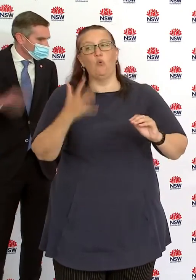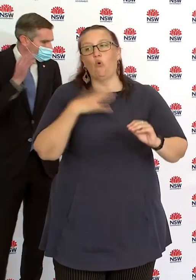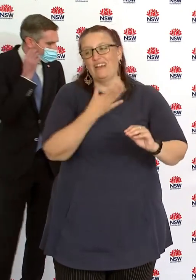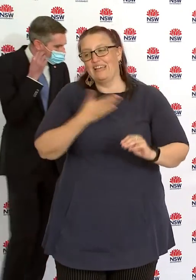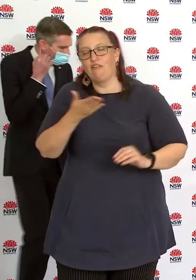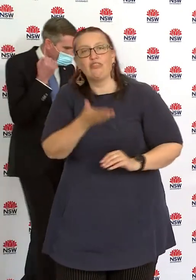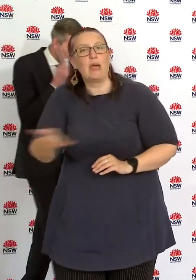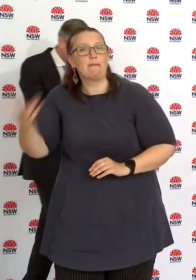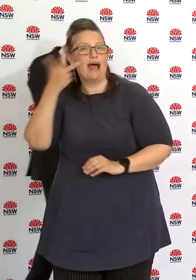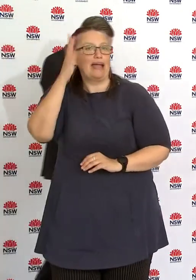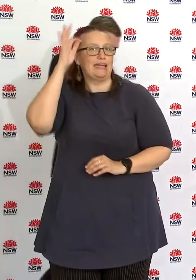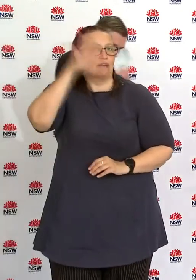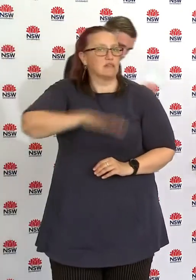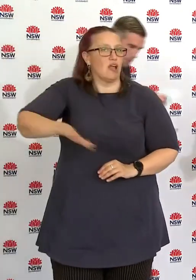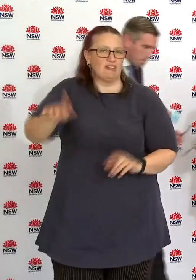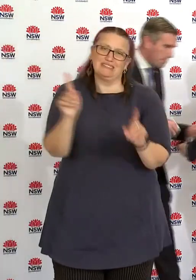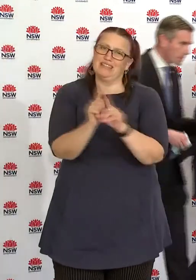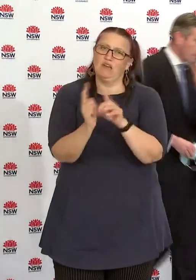Thank you.